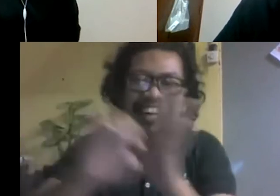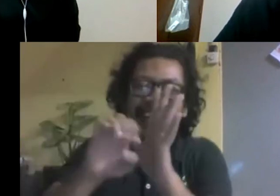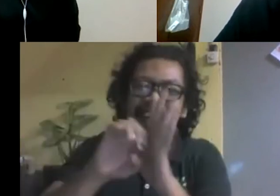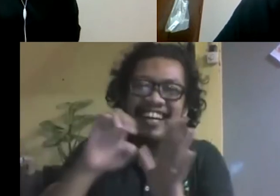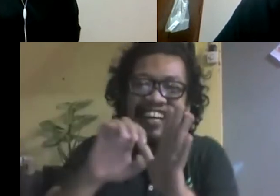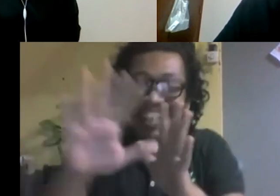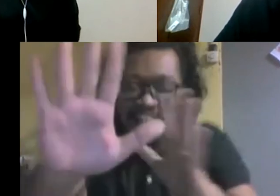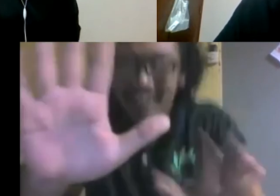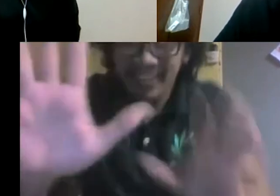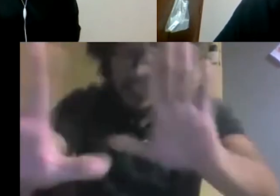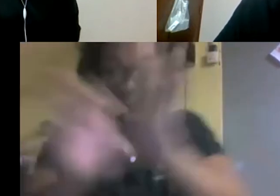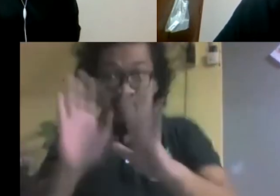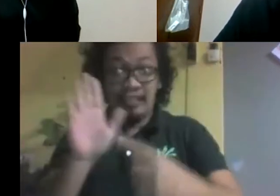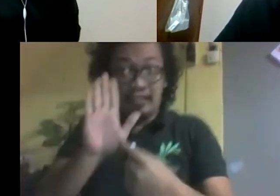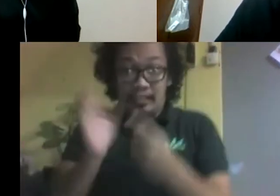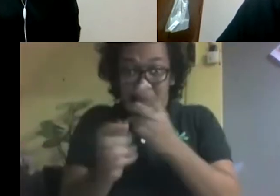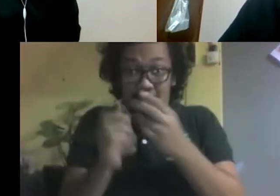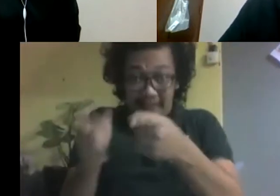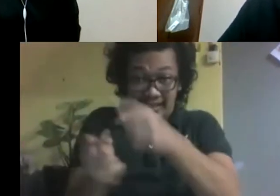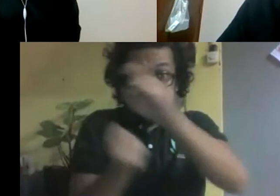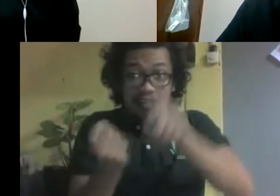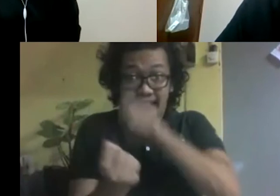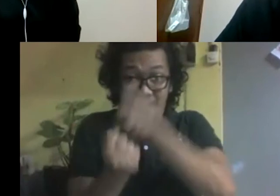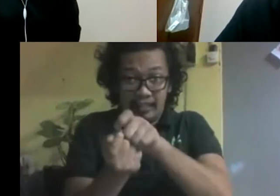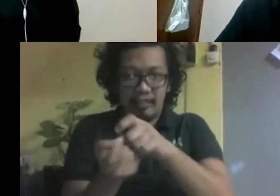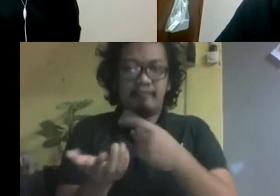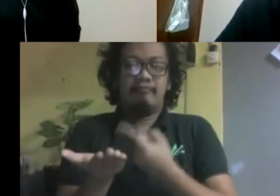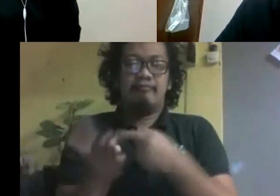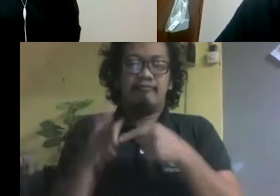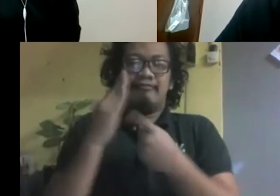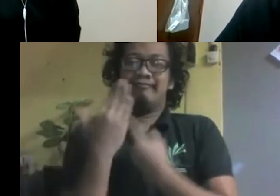Yeah. 1 second. Hold on.